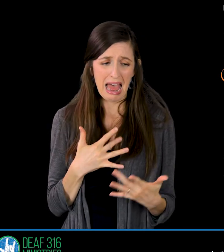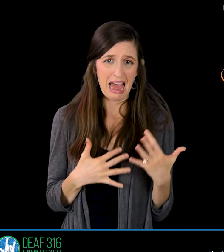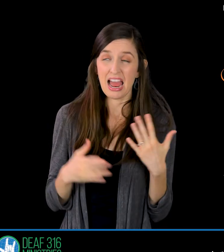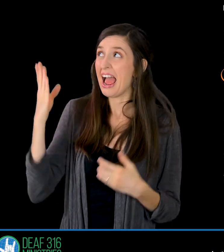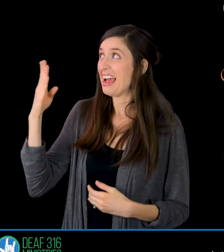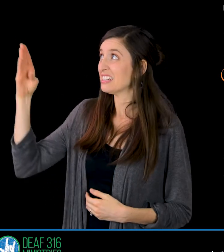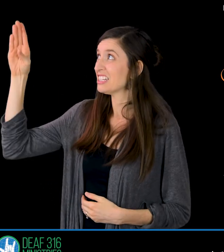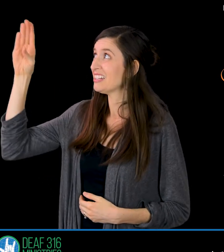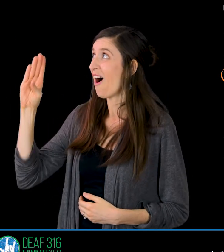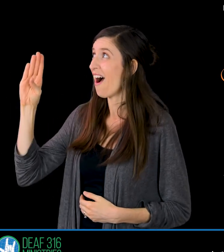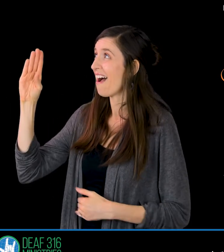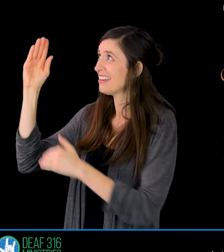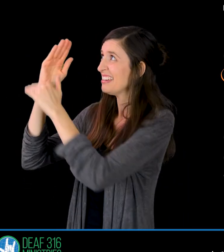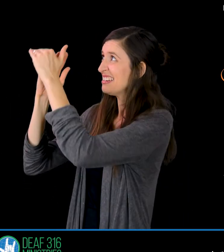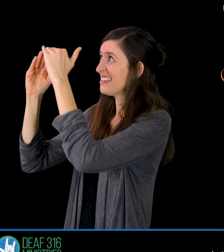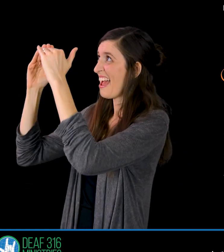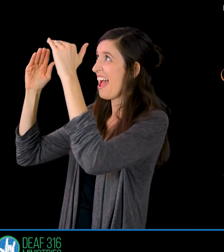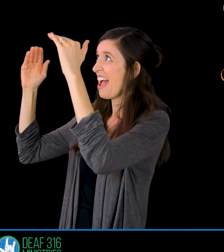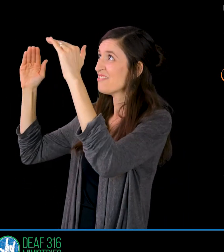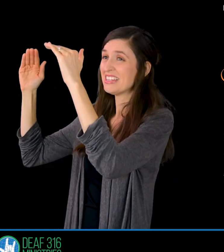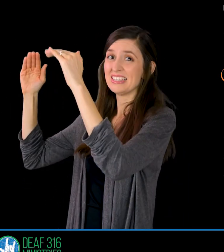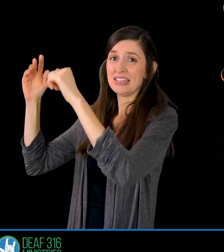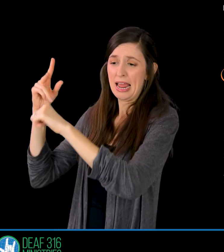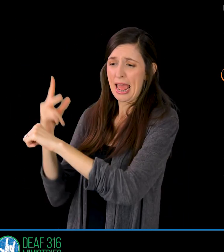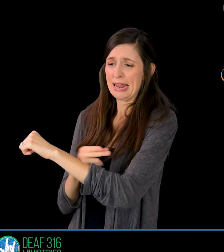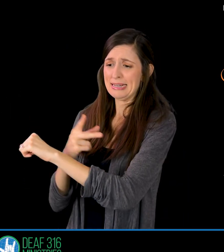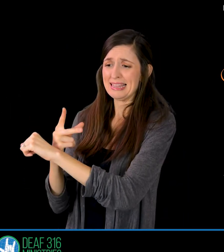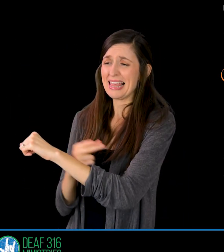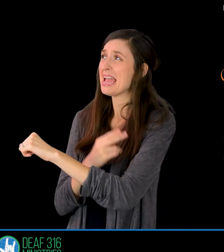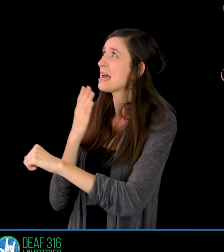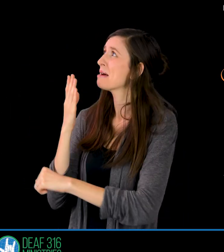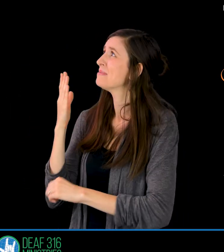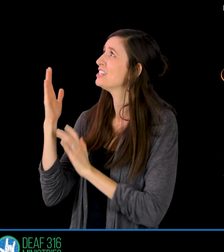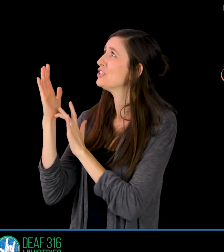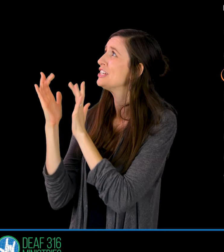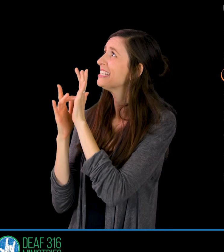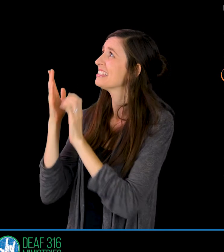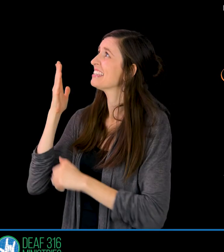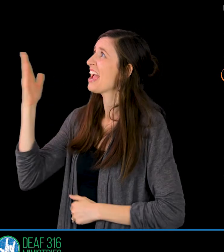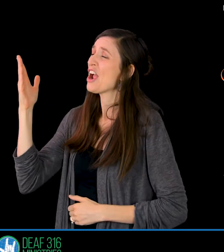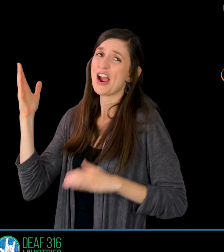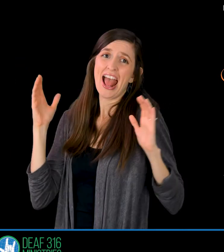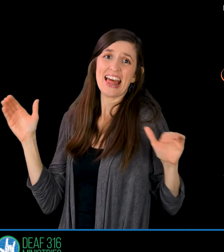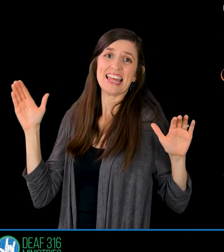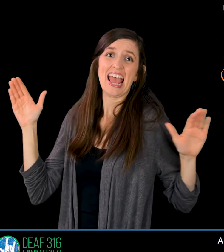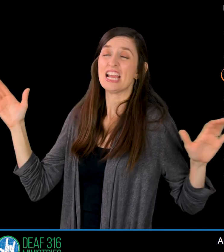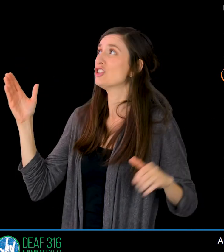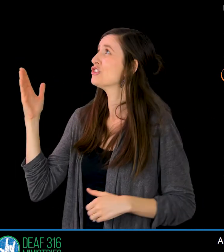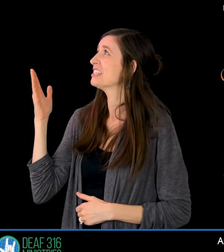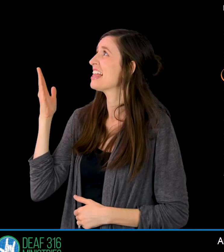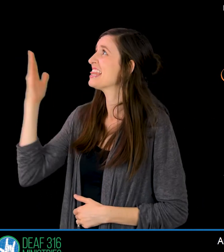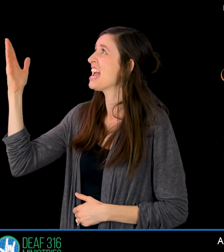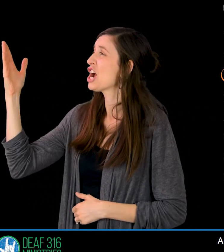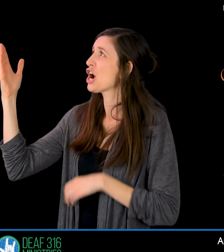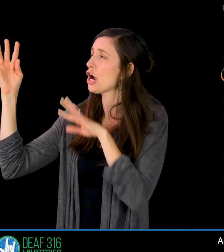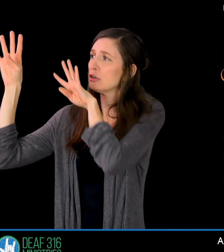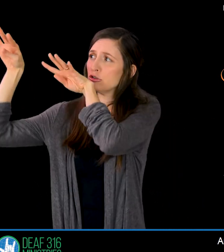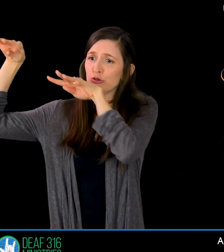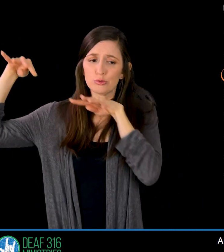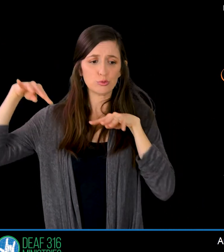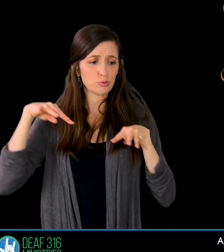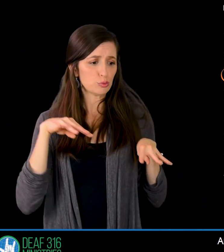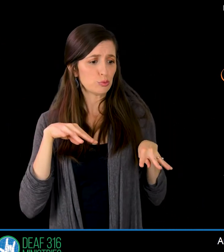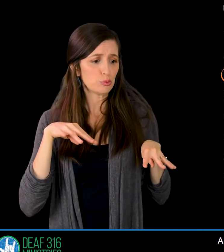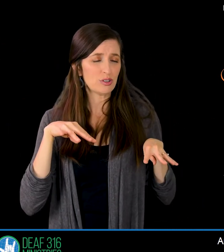in the presence of the holy angels in the presence of the lamb and the smoke